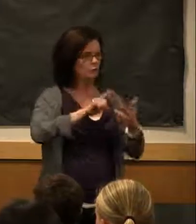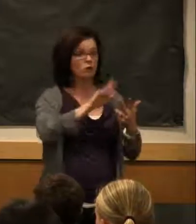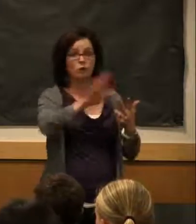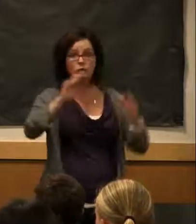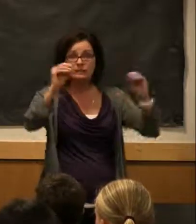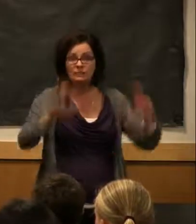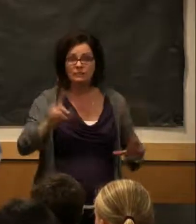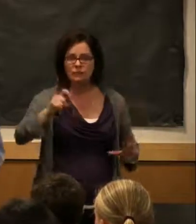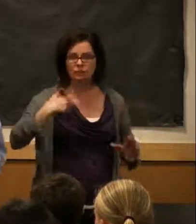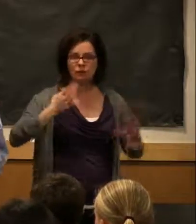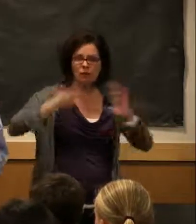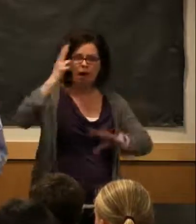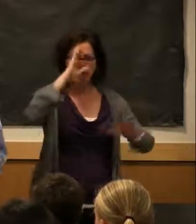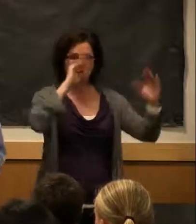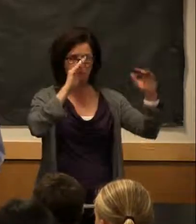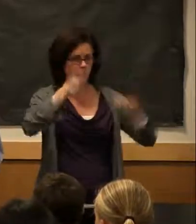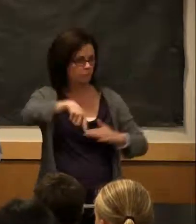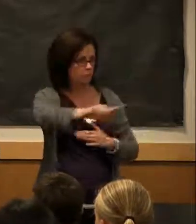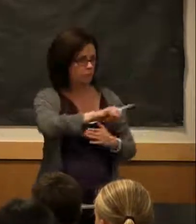teachers have high expectations.